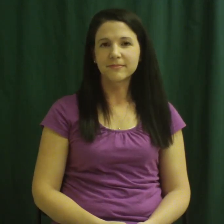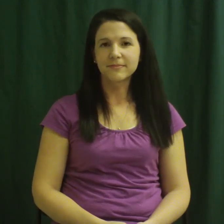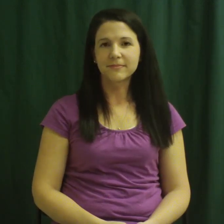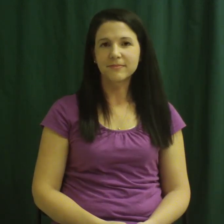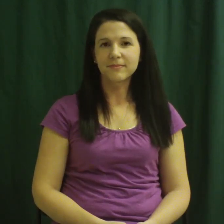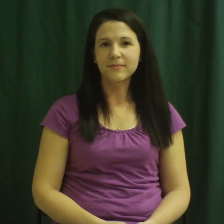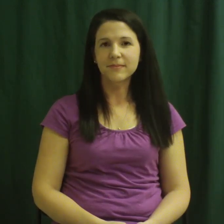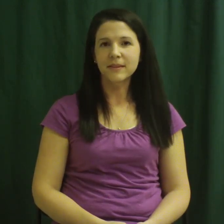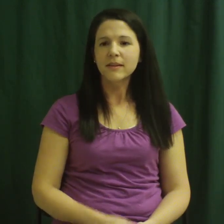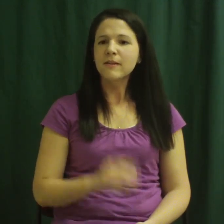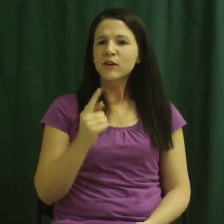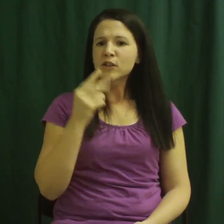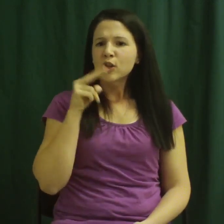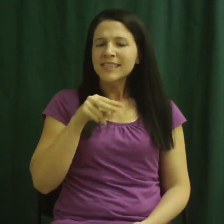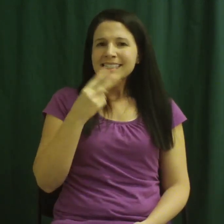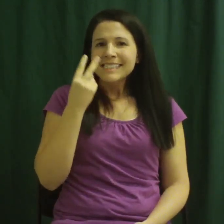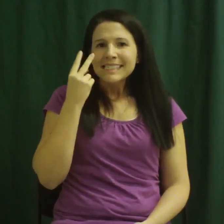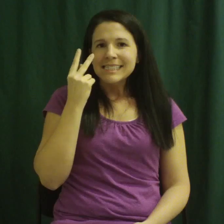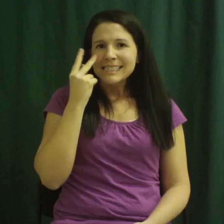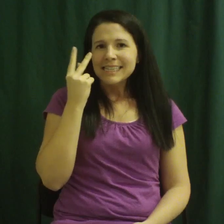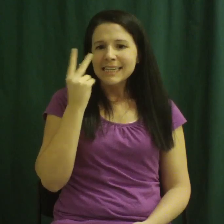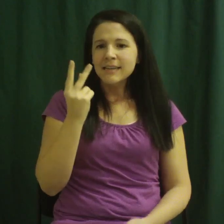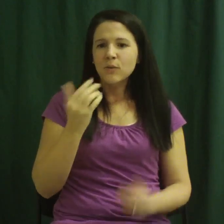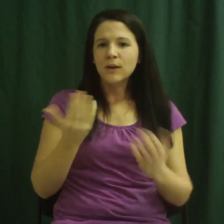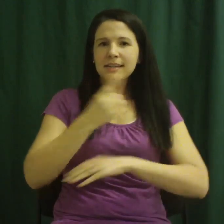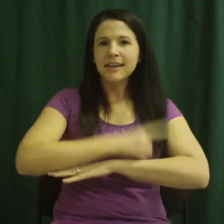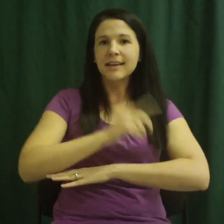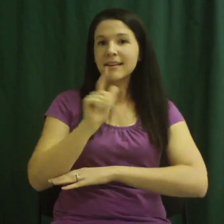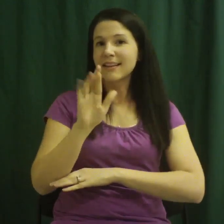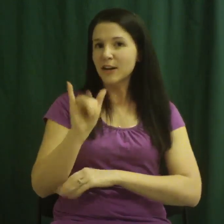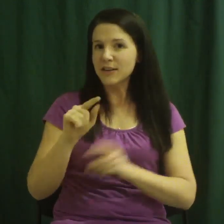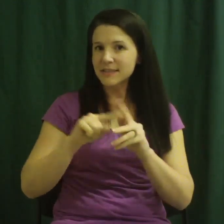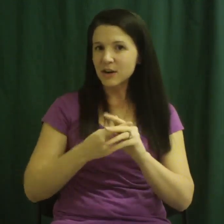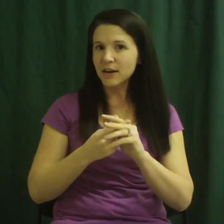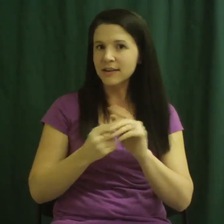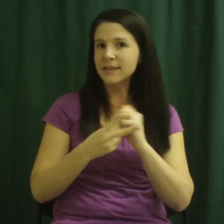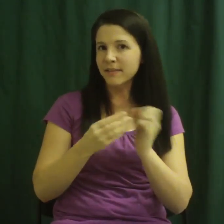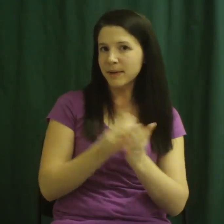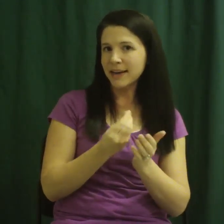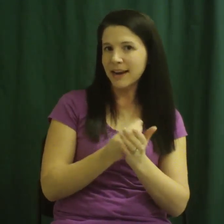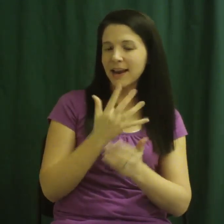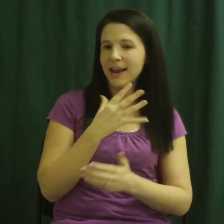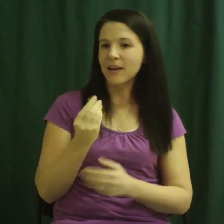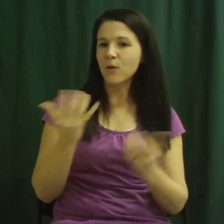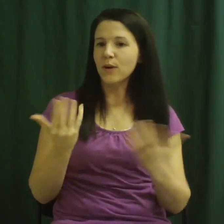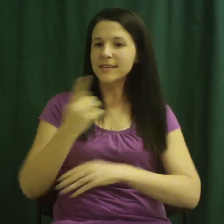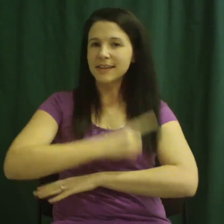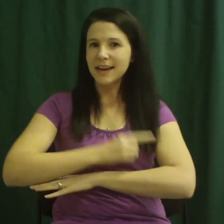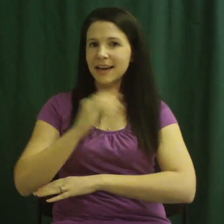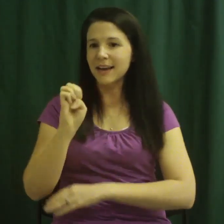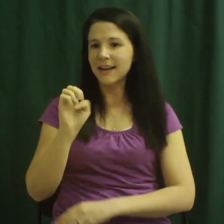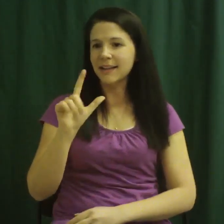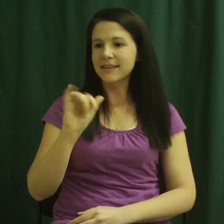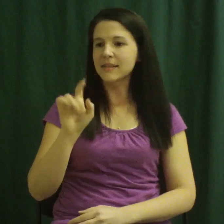First look to see what day Larry is starting on and what day Elizabeth is starting on.